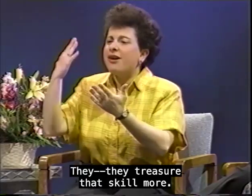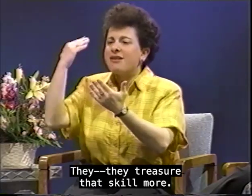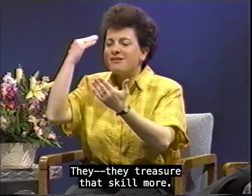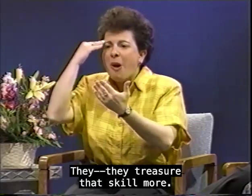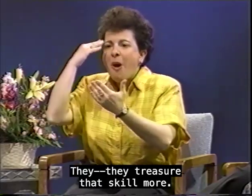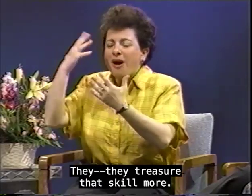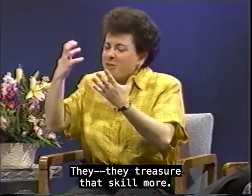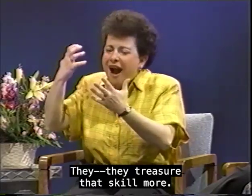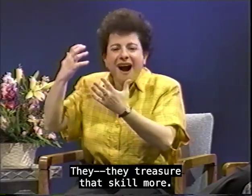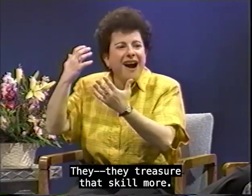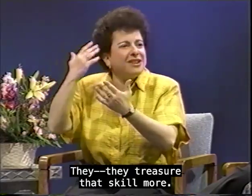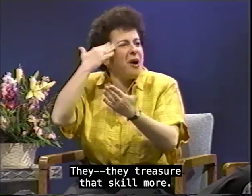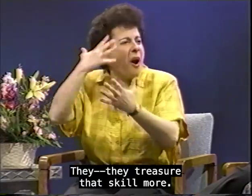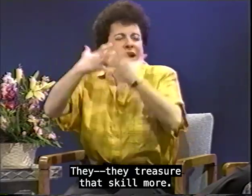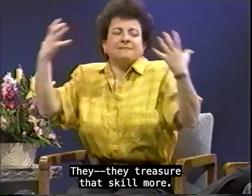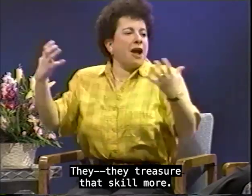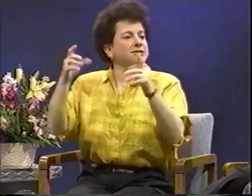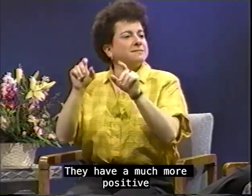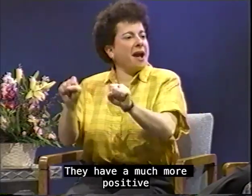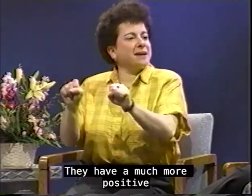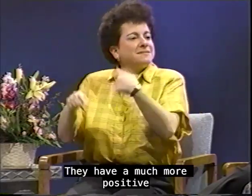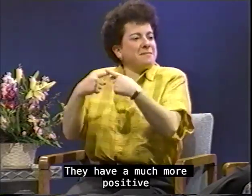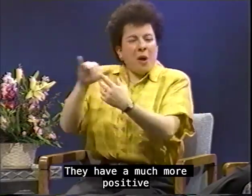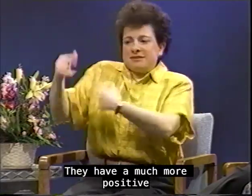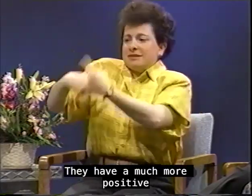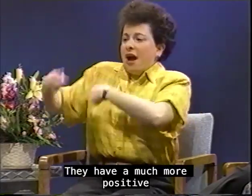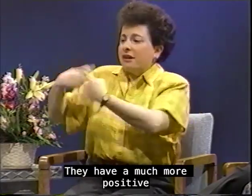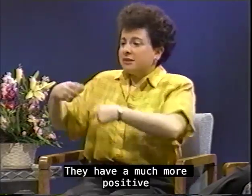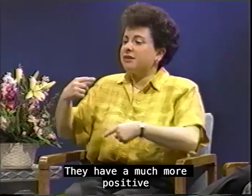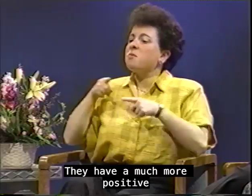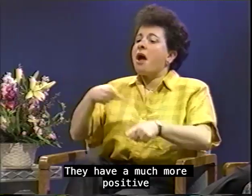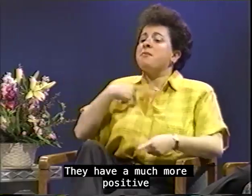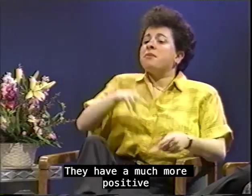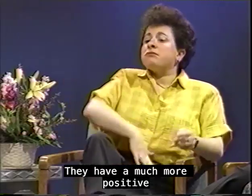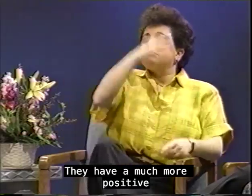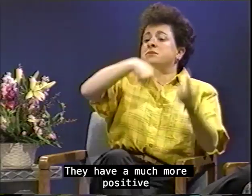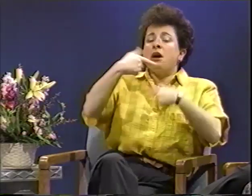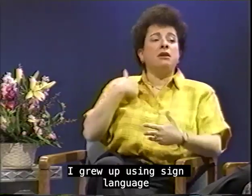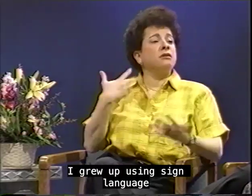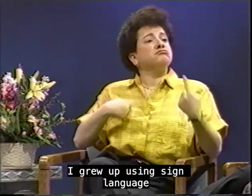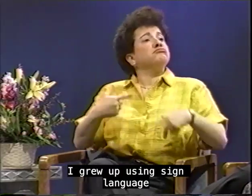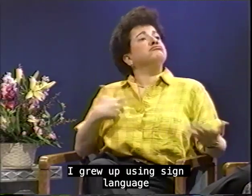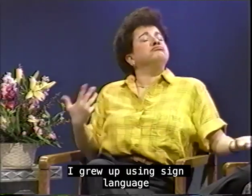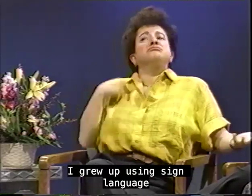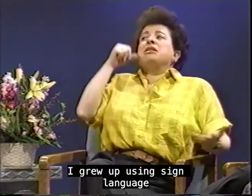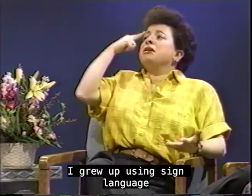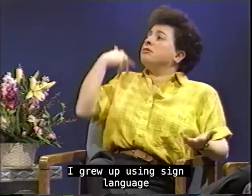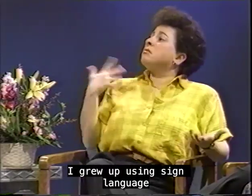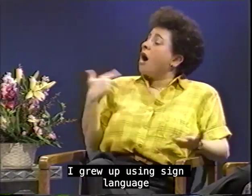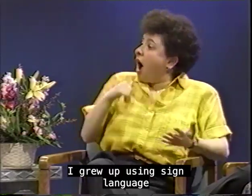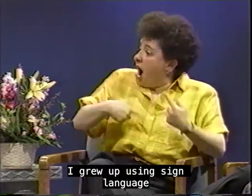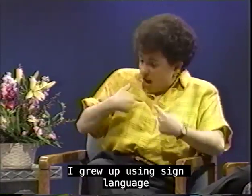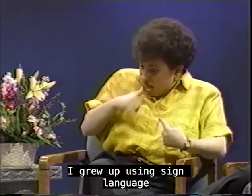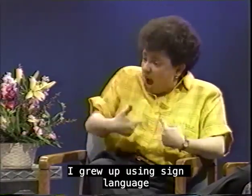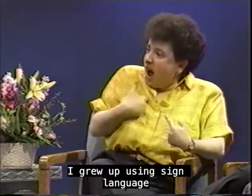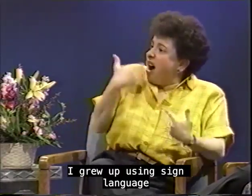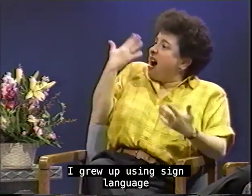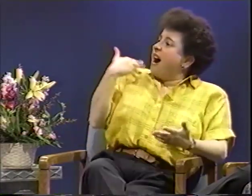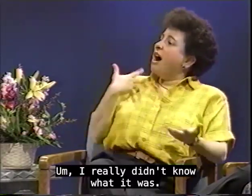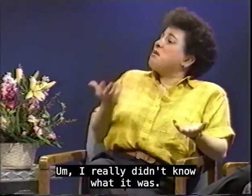treasure that skill more. They have a much more positive feeling and attitude about it. I grew up using sign language and kind of took it for granted.